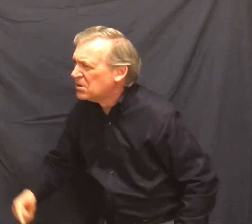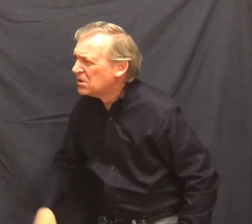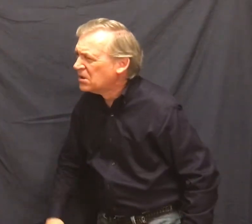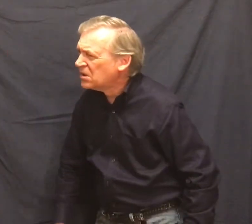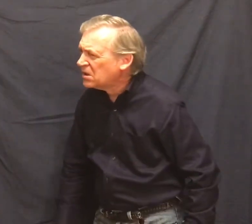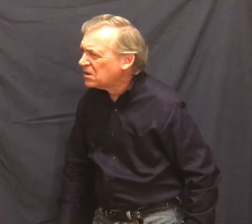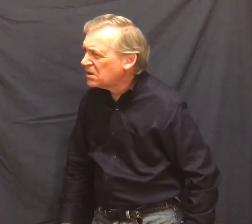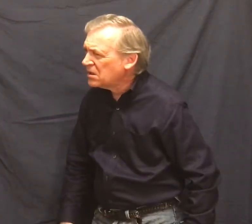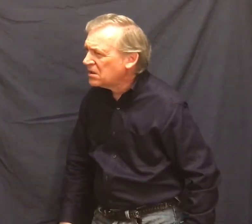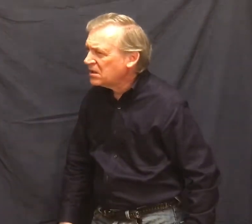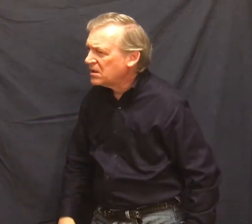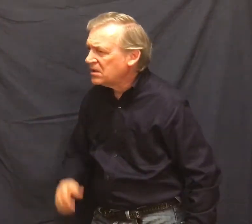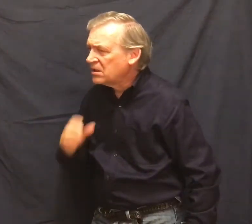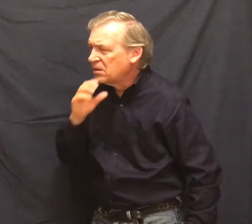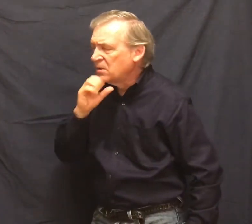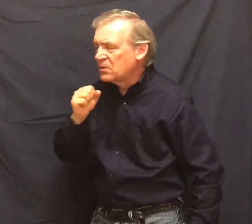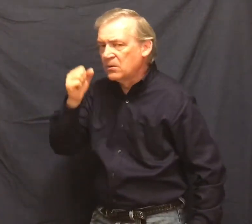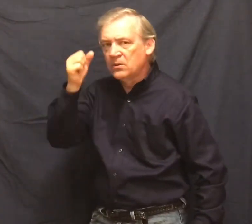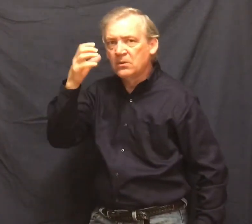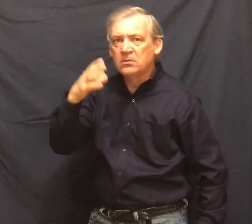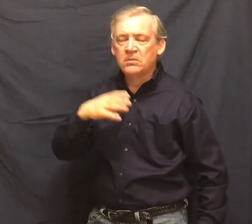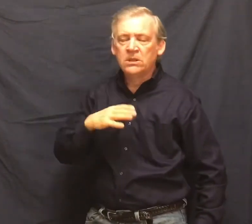The old man squirmed uncomfortably.